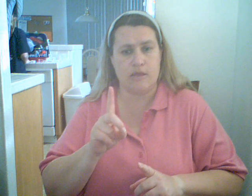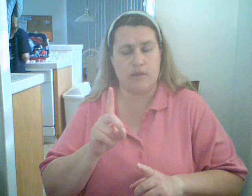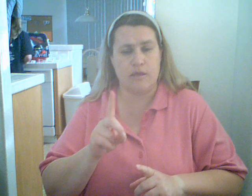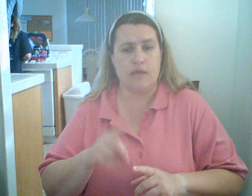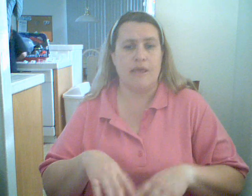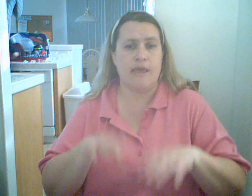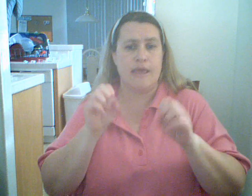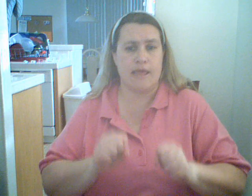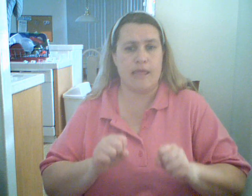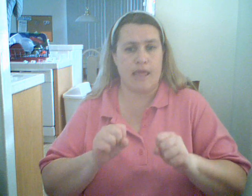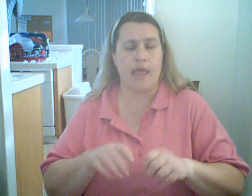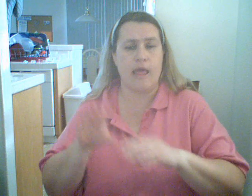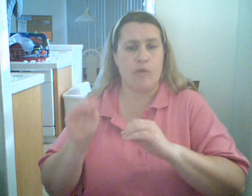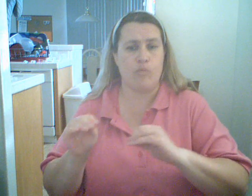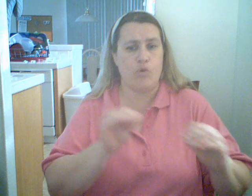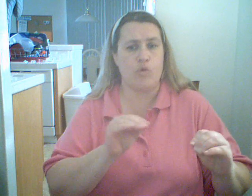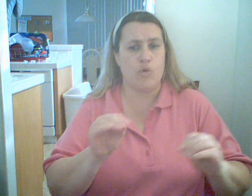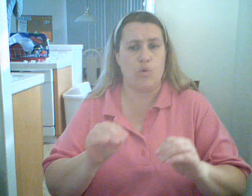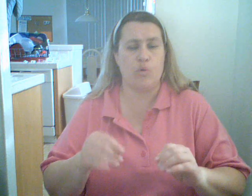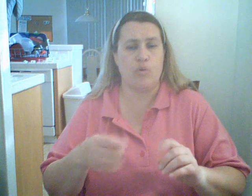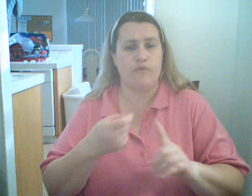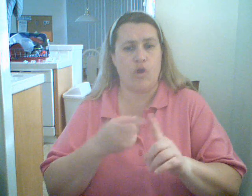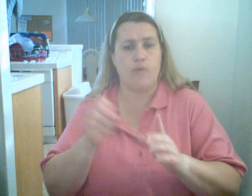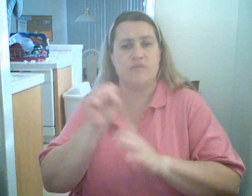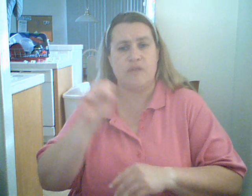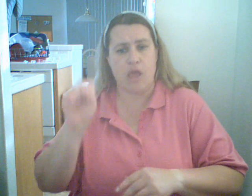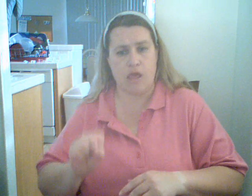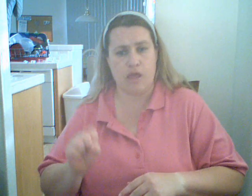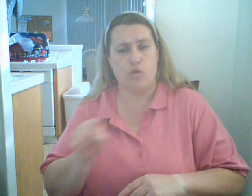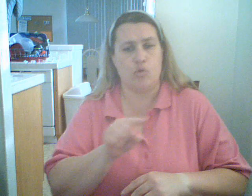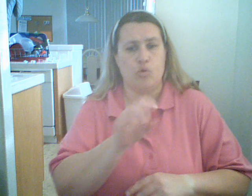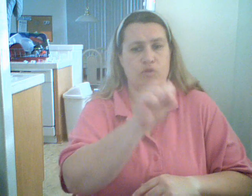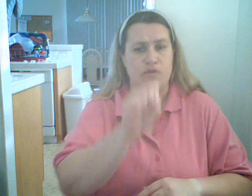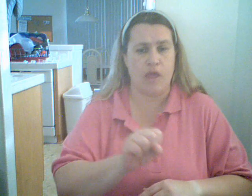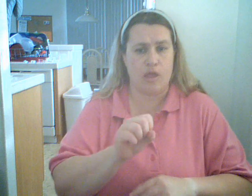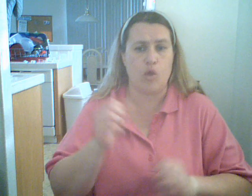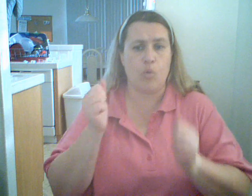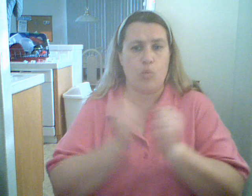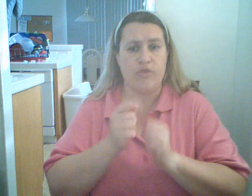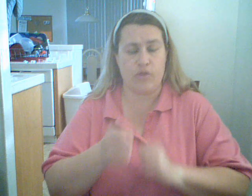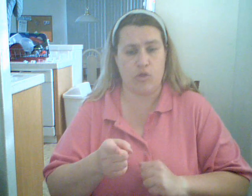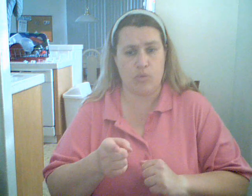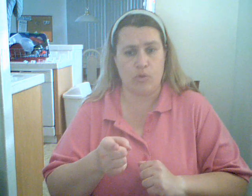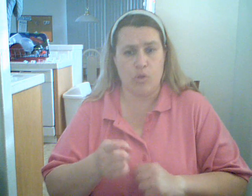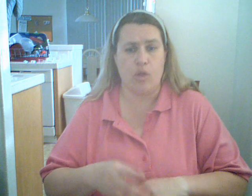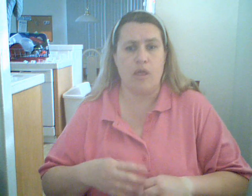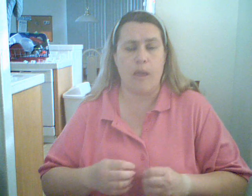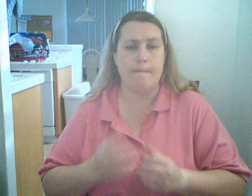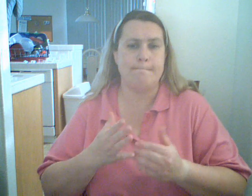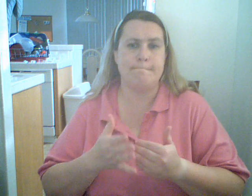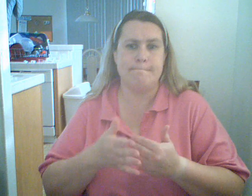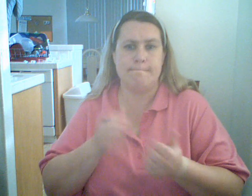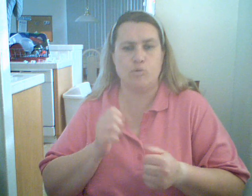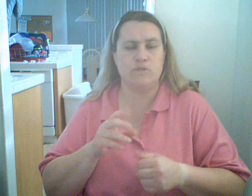you throughout the United States, which means if you move from state to state, most states will accept your certification